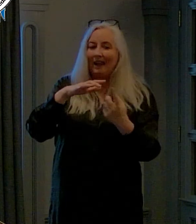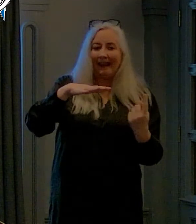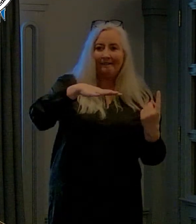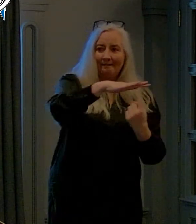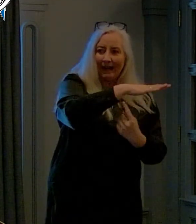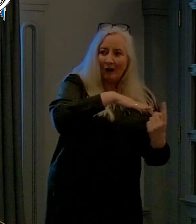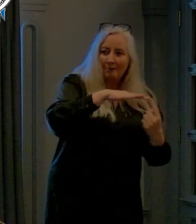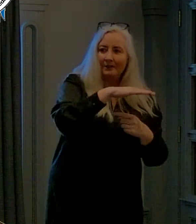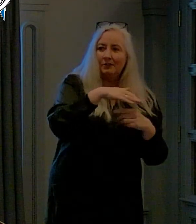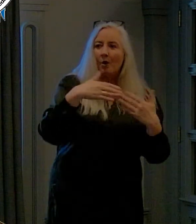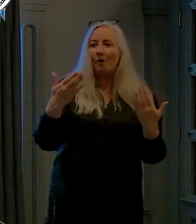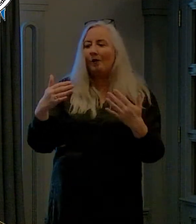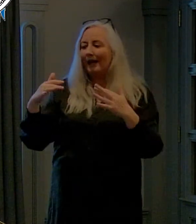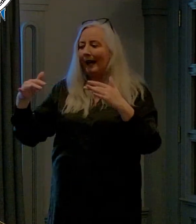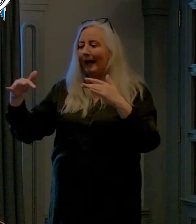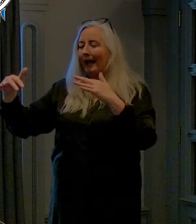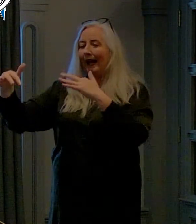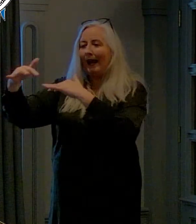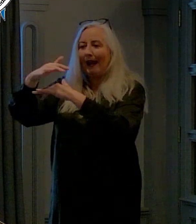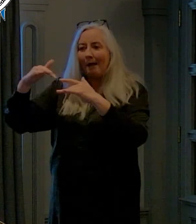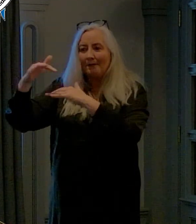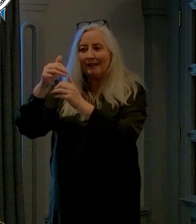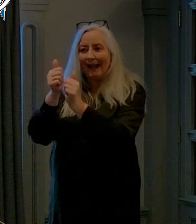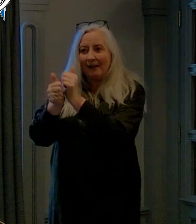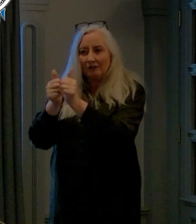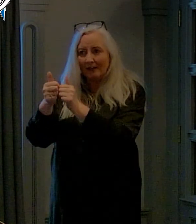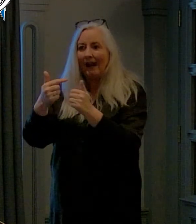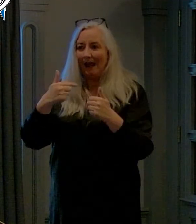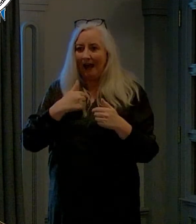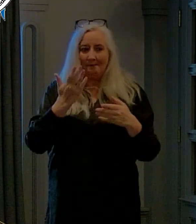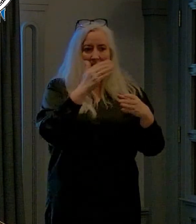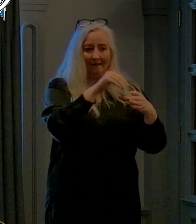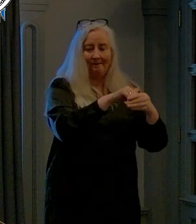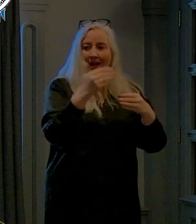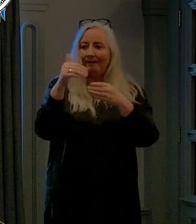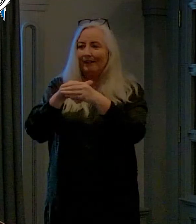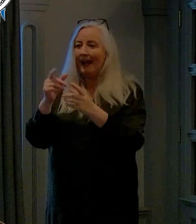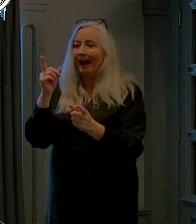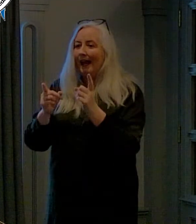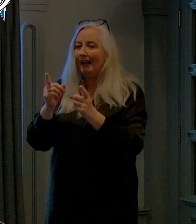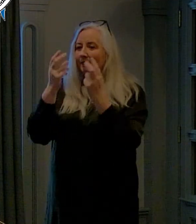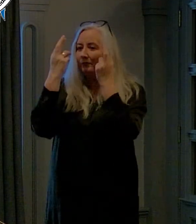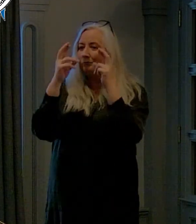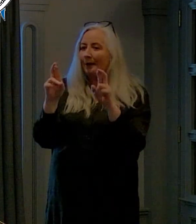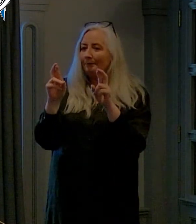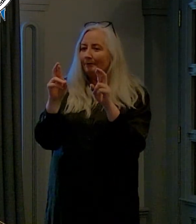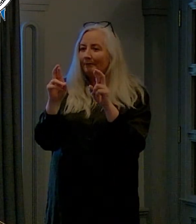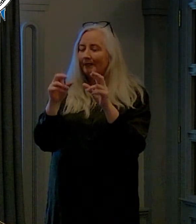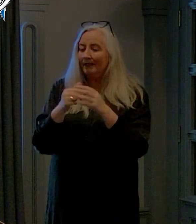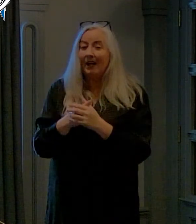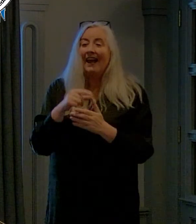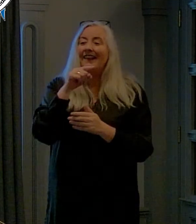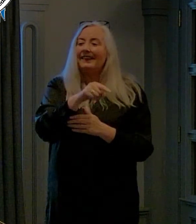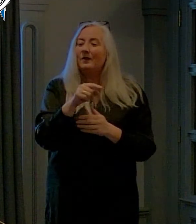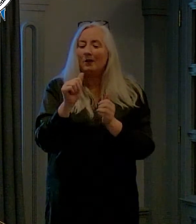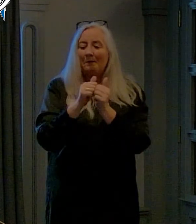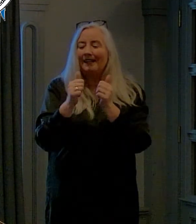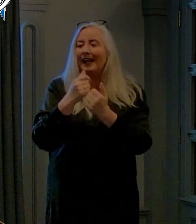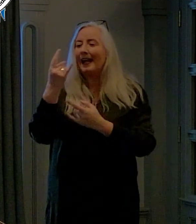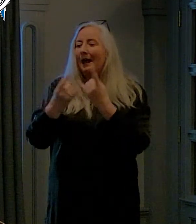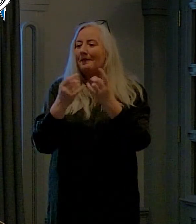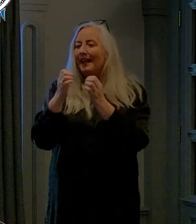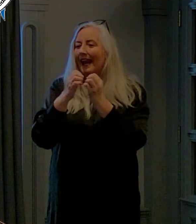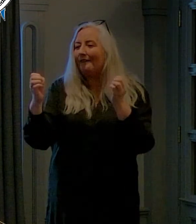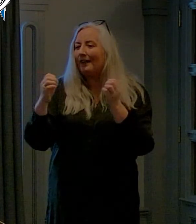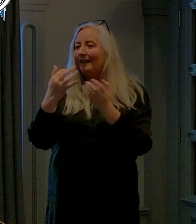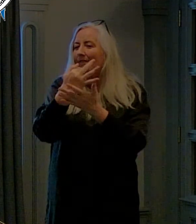and Emergency Planning. And so those meetings happen every few months. There's at least, I think, meant